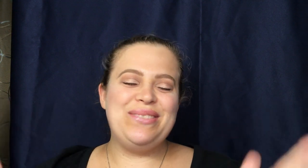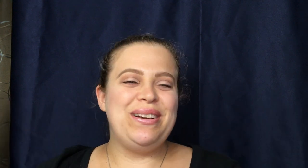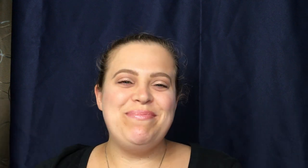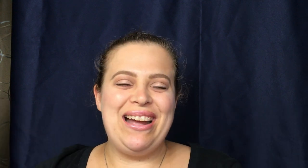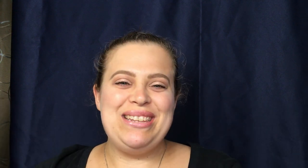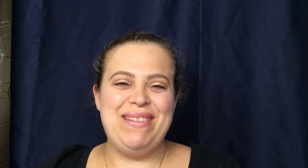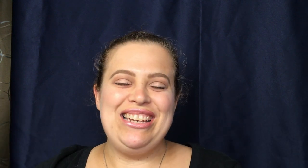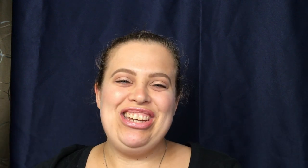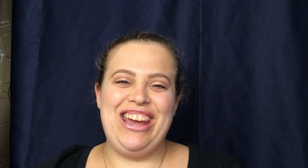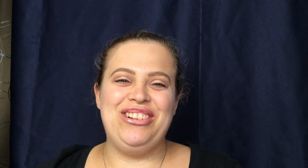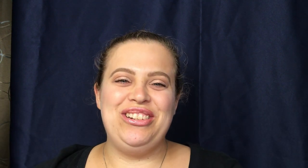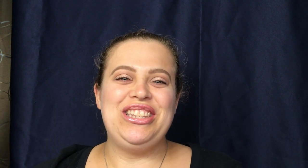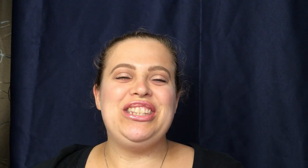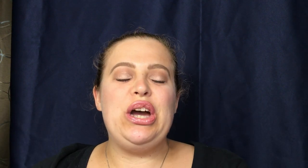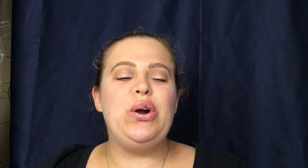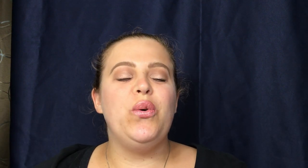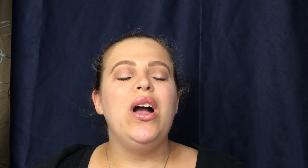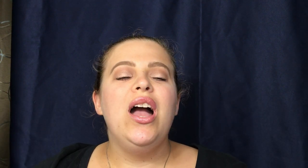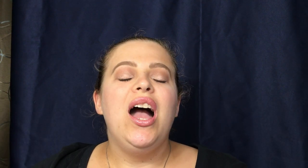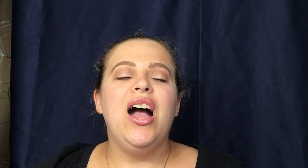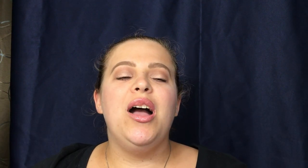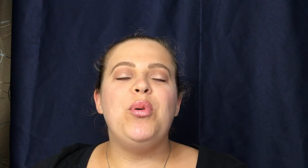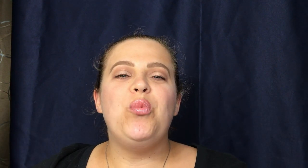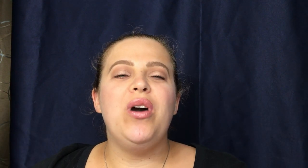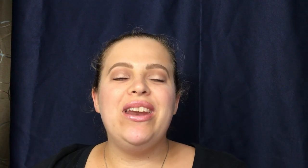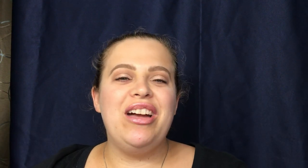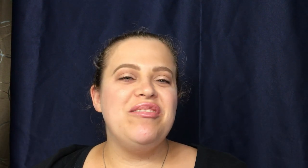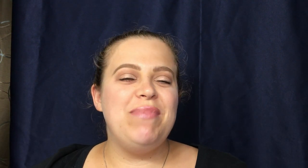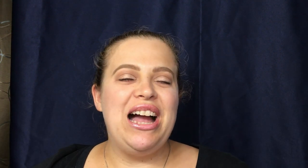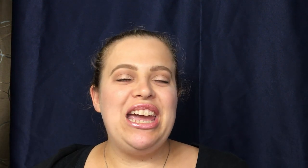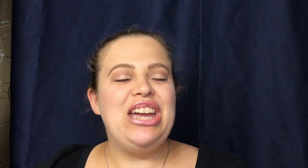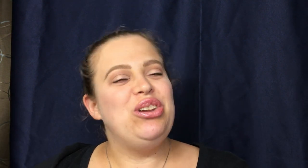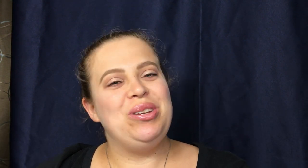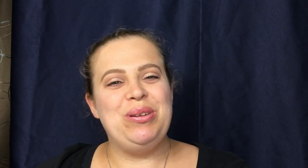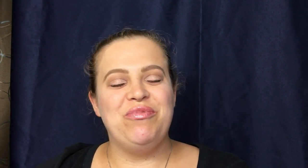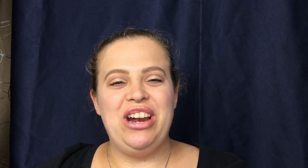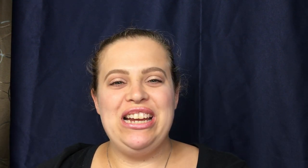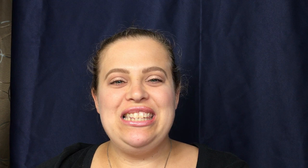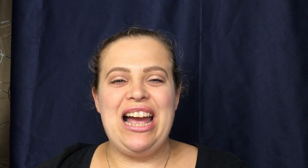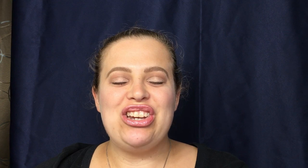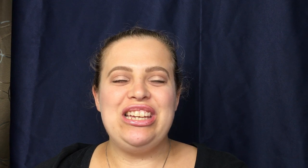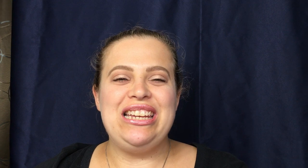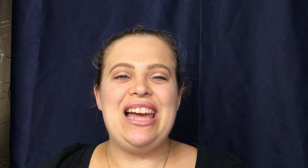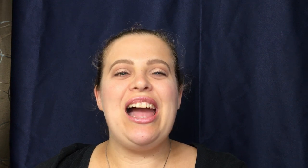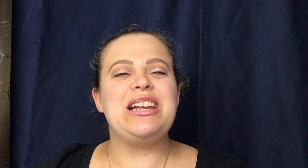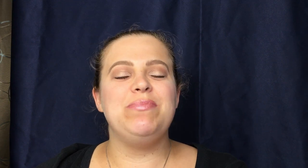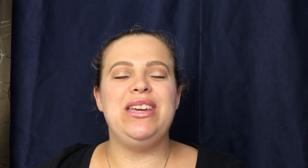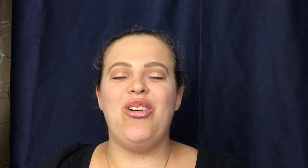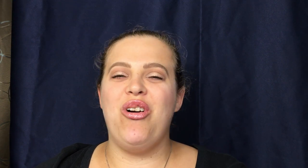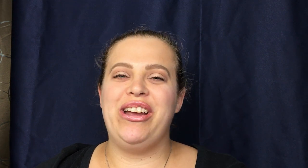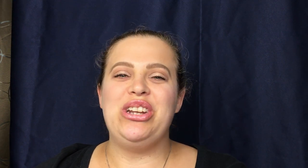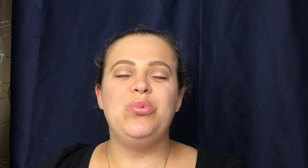guys, welcome back to my channel. So one of my YouTube friends actually tagged me on